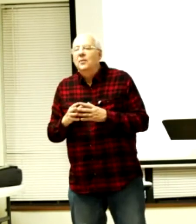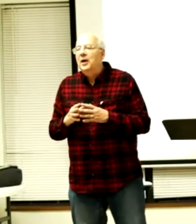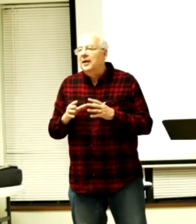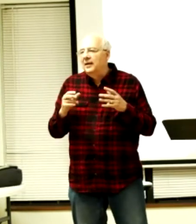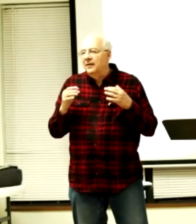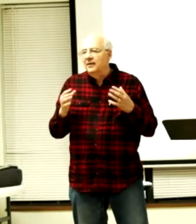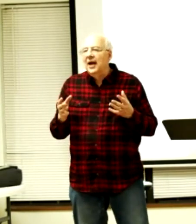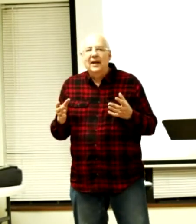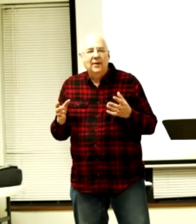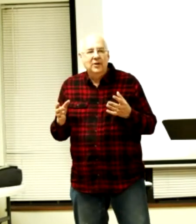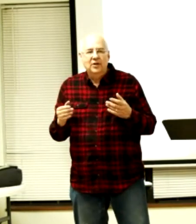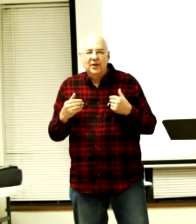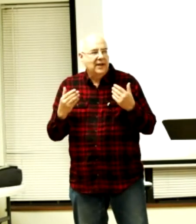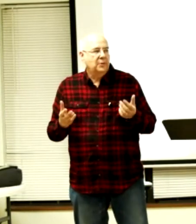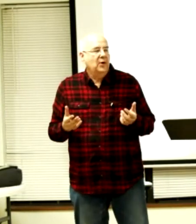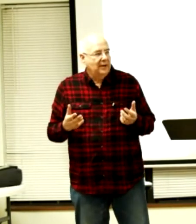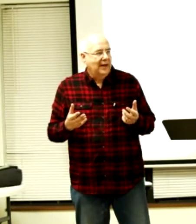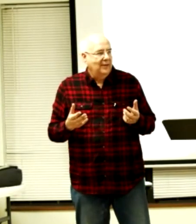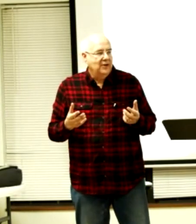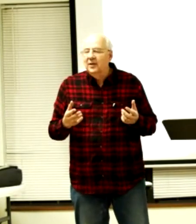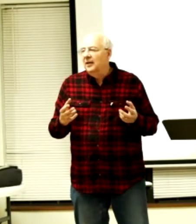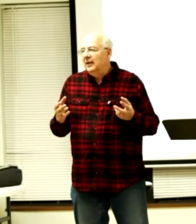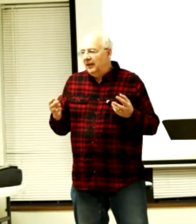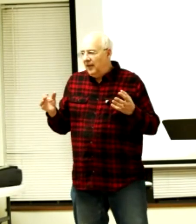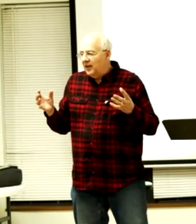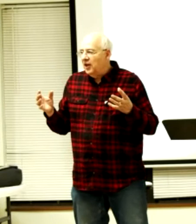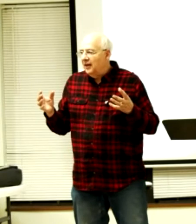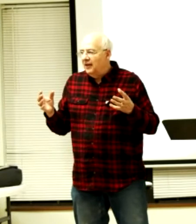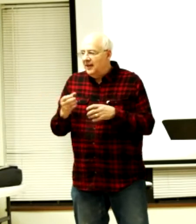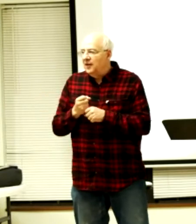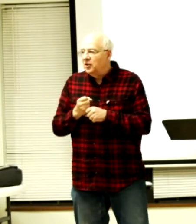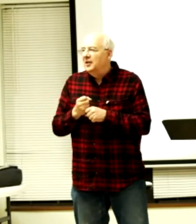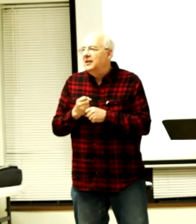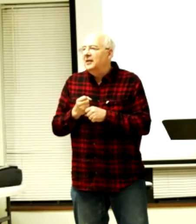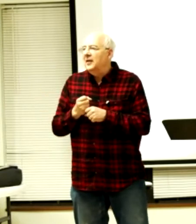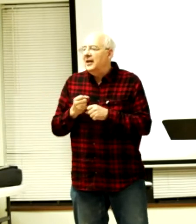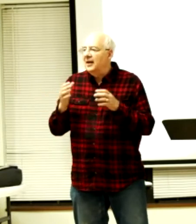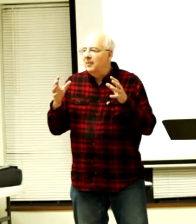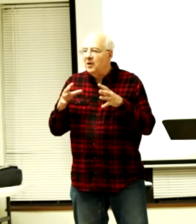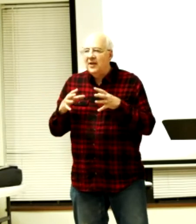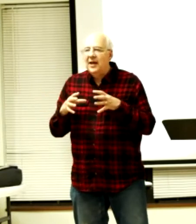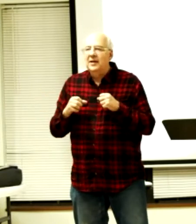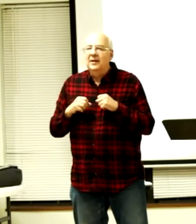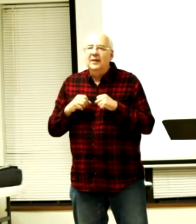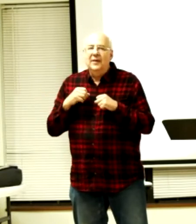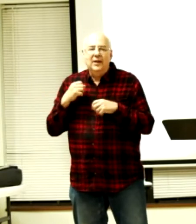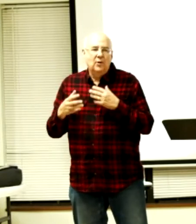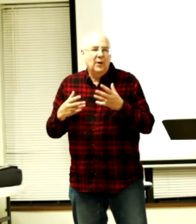But in sign language, just like in spoken language, things get condensed, they get abbreviated, they go